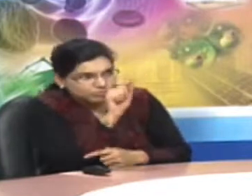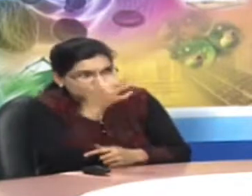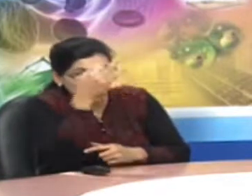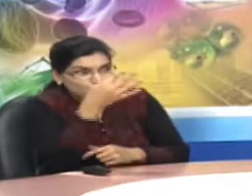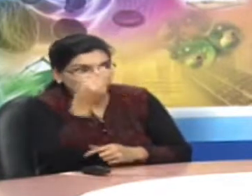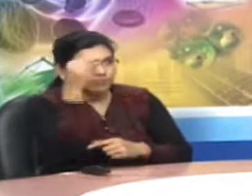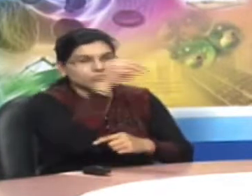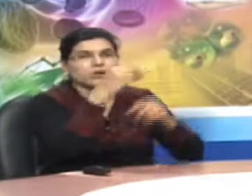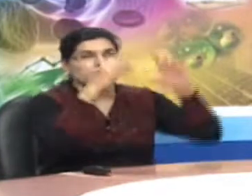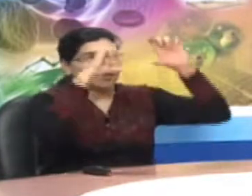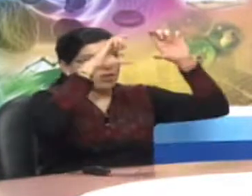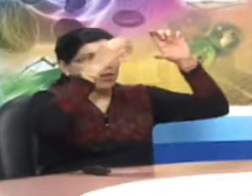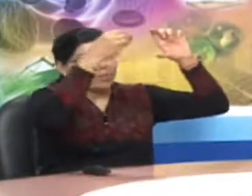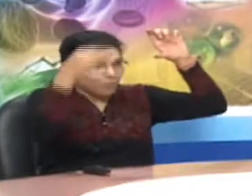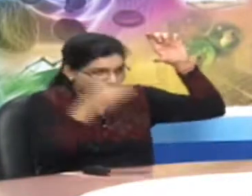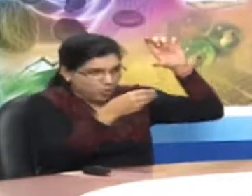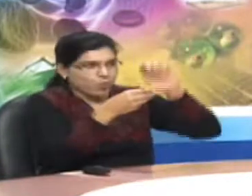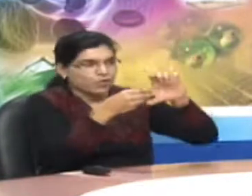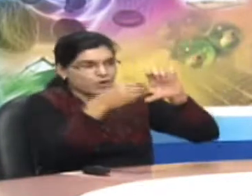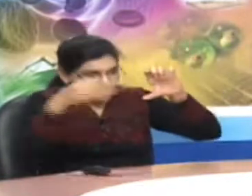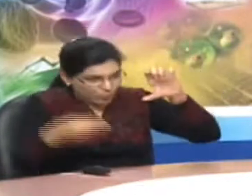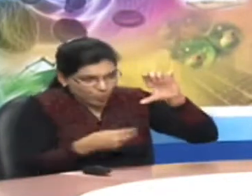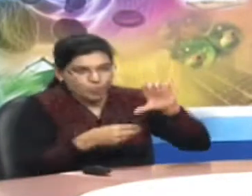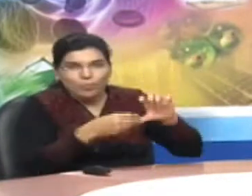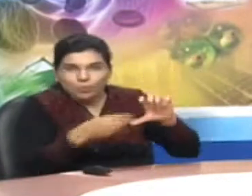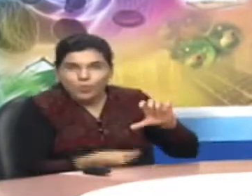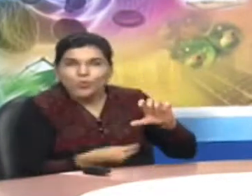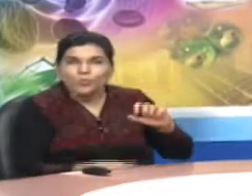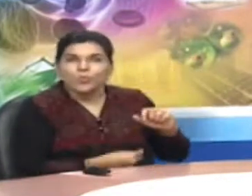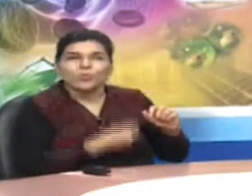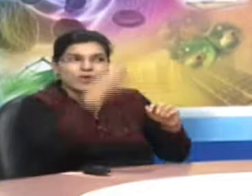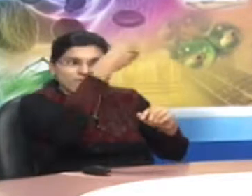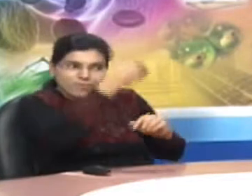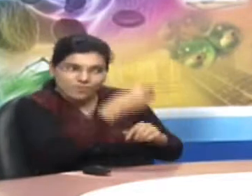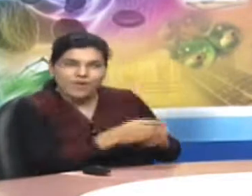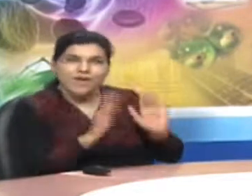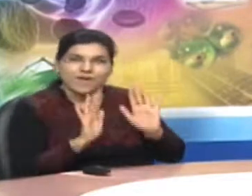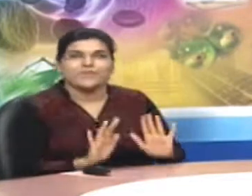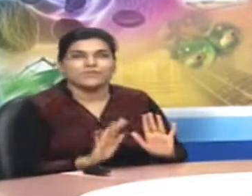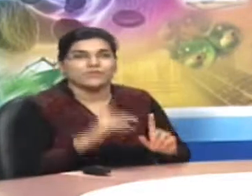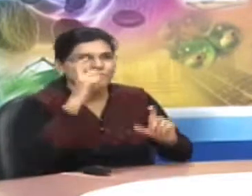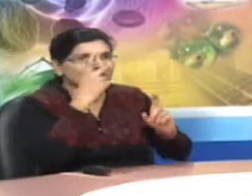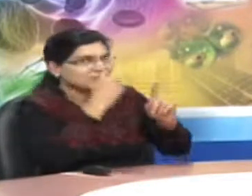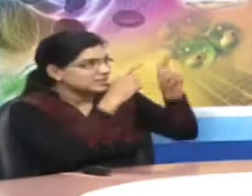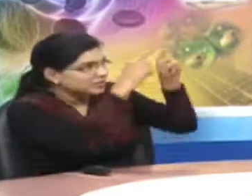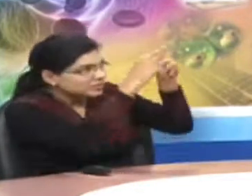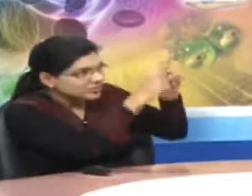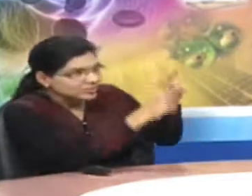slide, or if you want, you can delete a particular slide if you want.